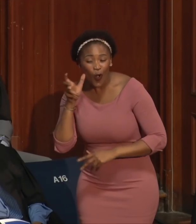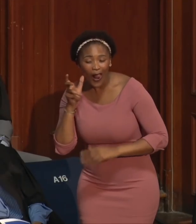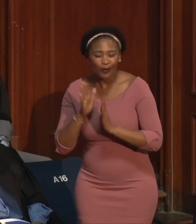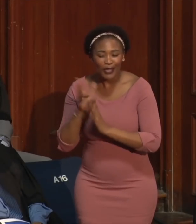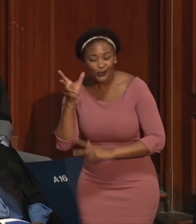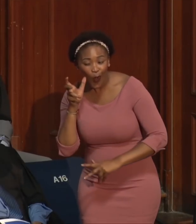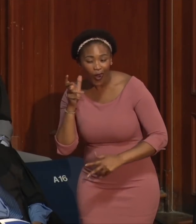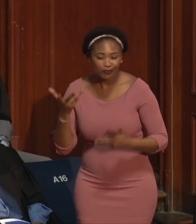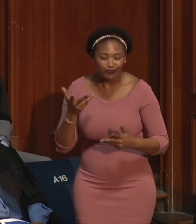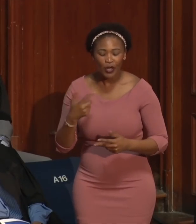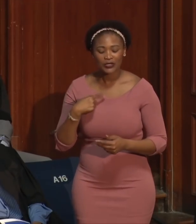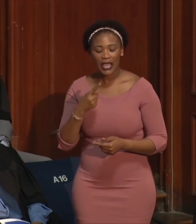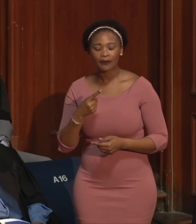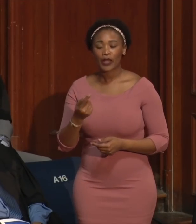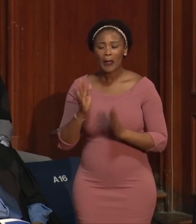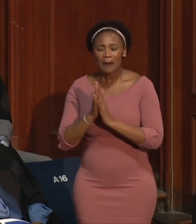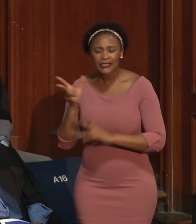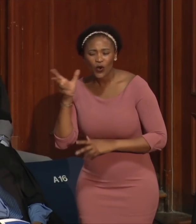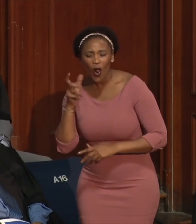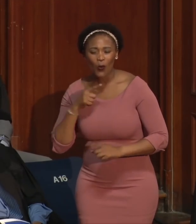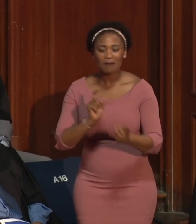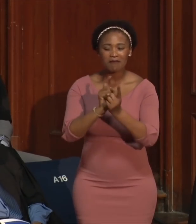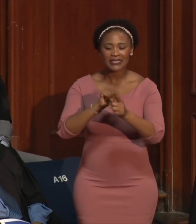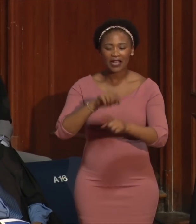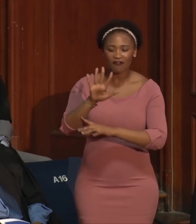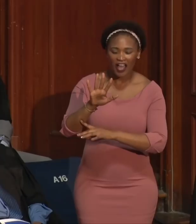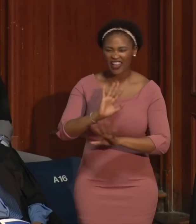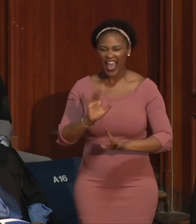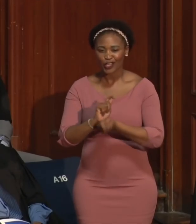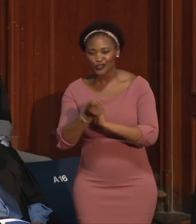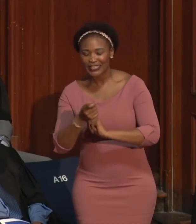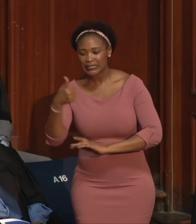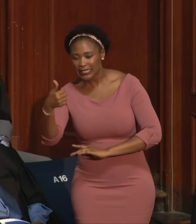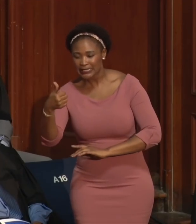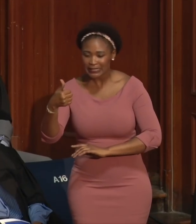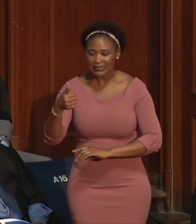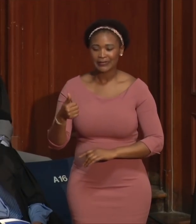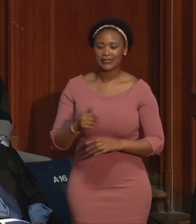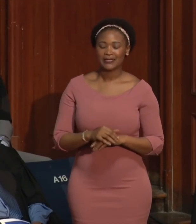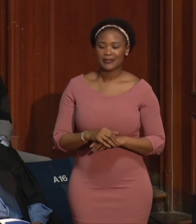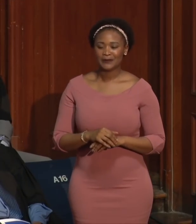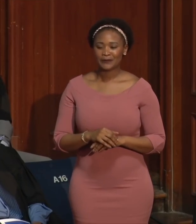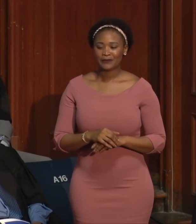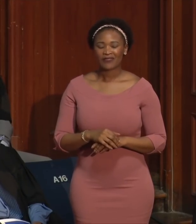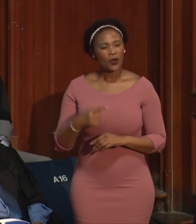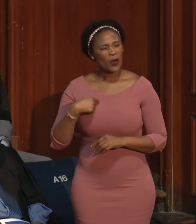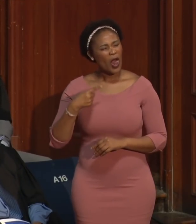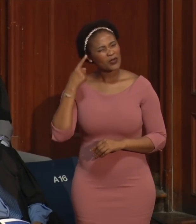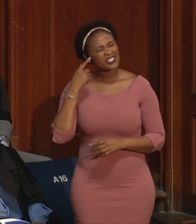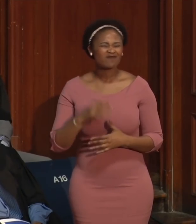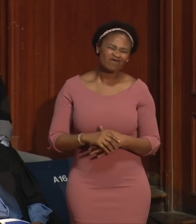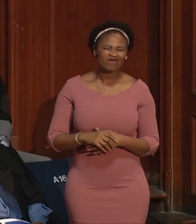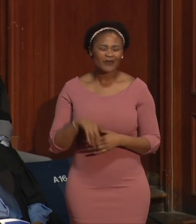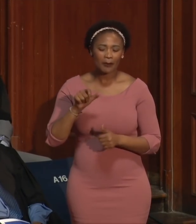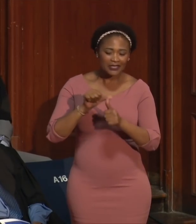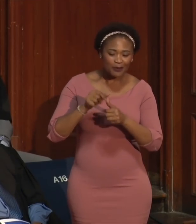mean we're meeting at 5 o'clock, and two please call me means you're changing it to 6 o'clock. And we really thought that there had to be a better